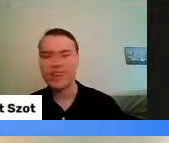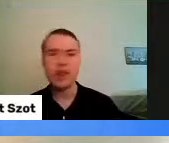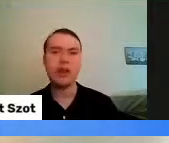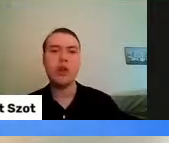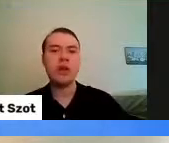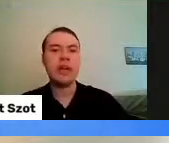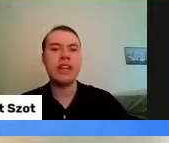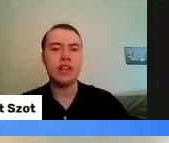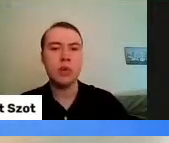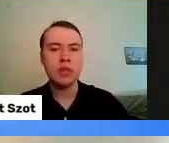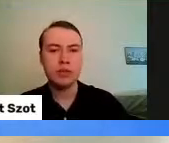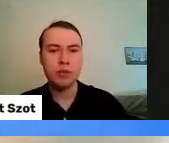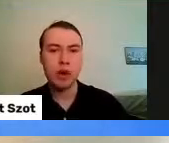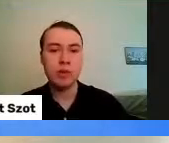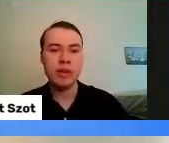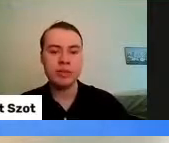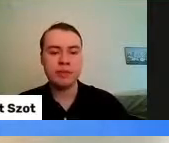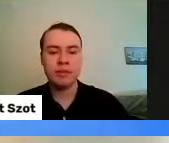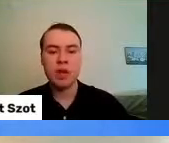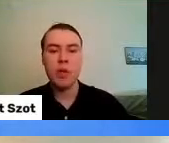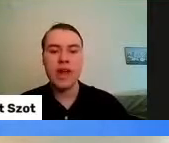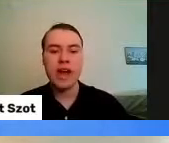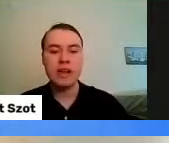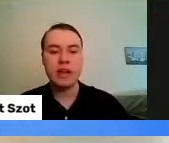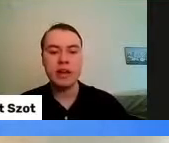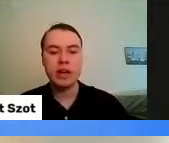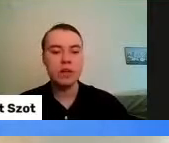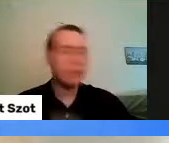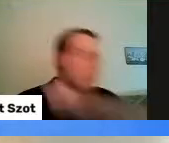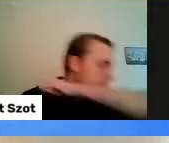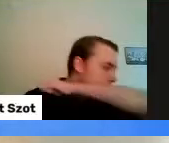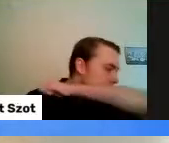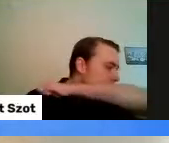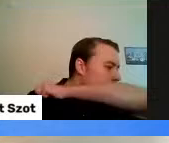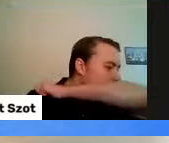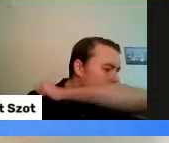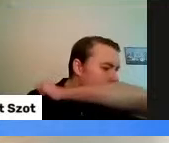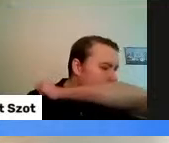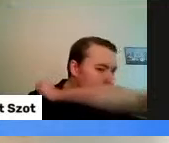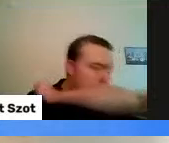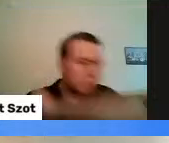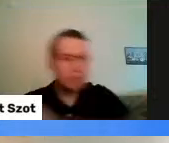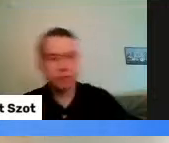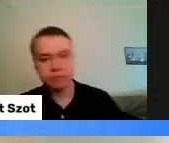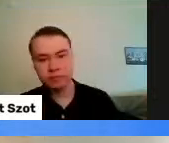conflicting scenario in southwestern Florida because we had